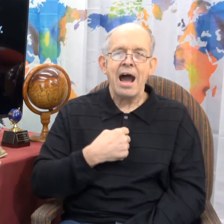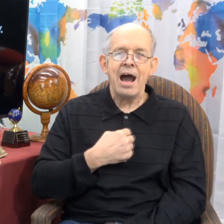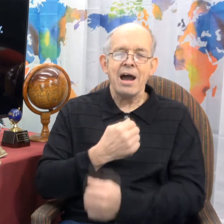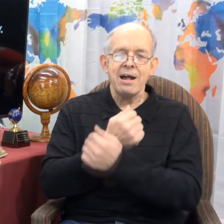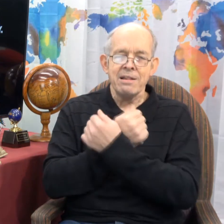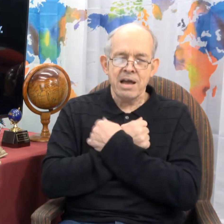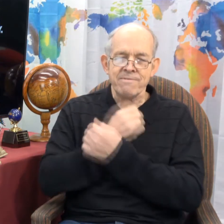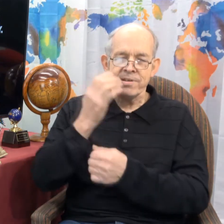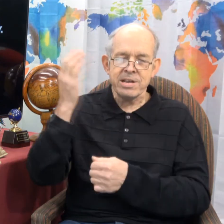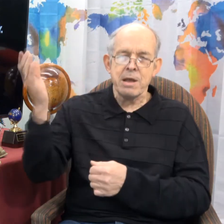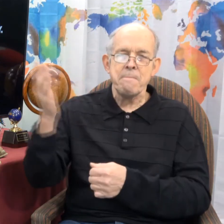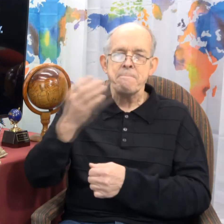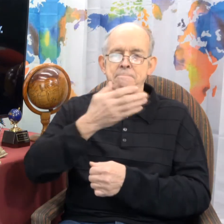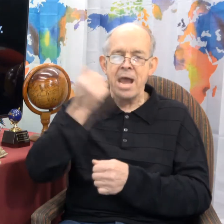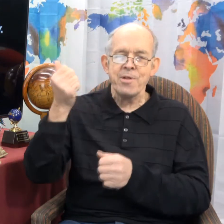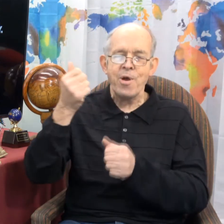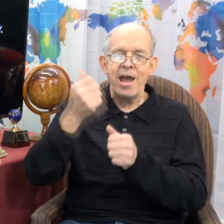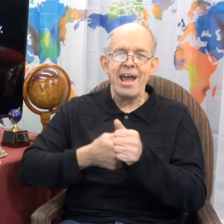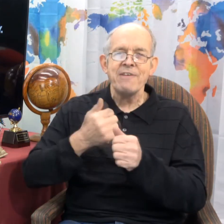day. I love him better every